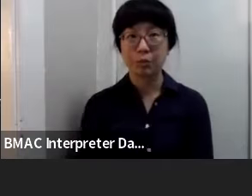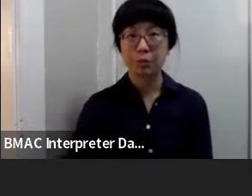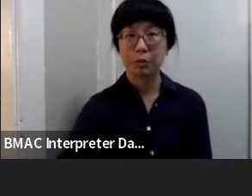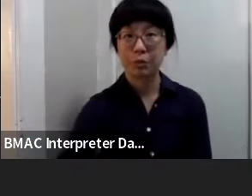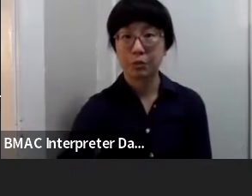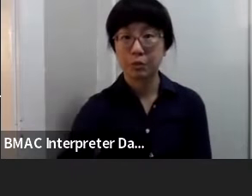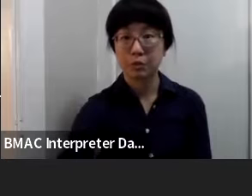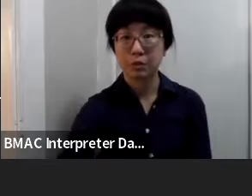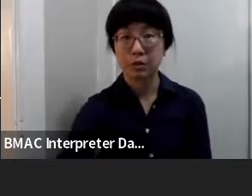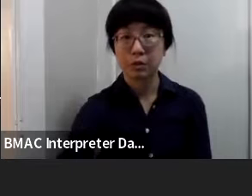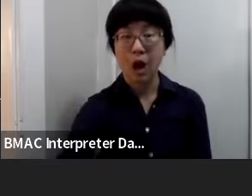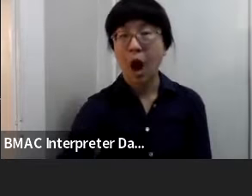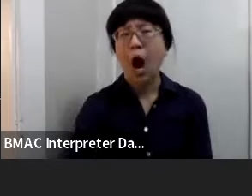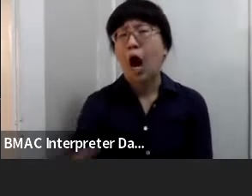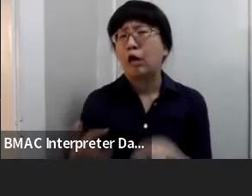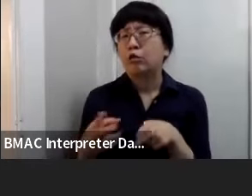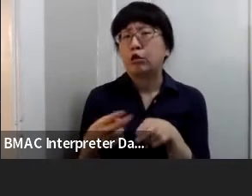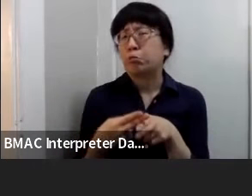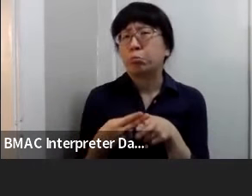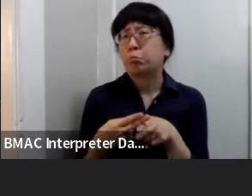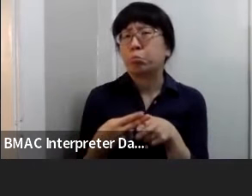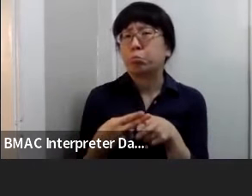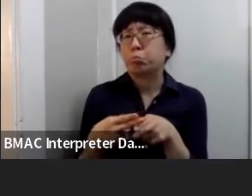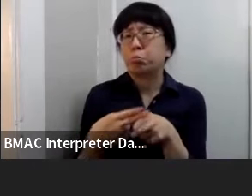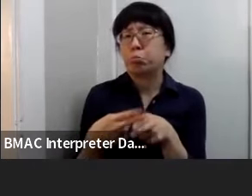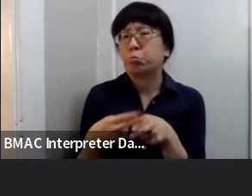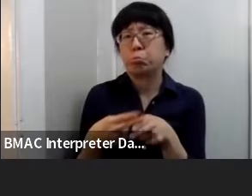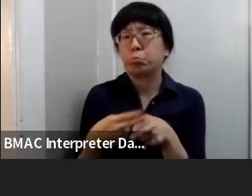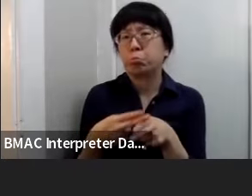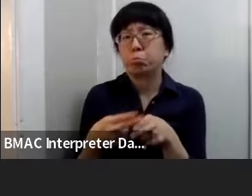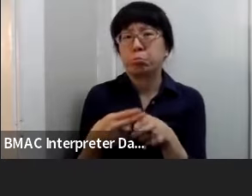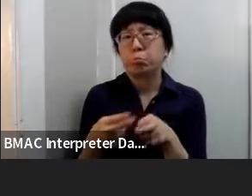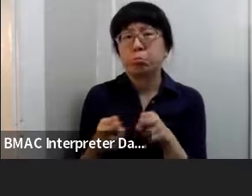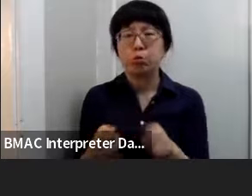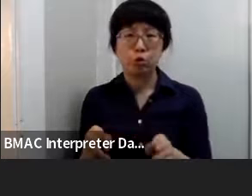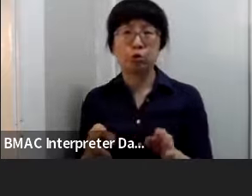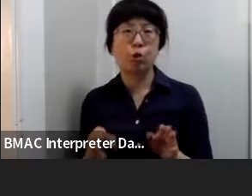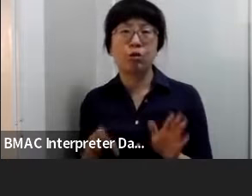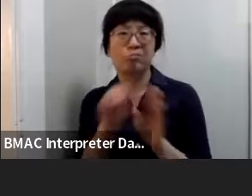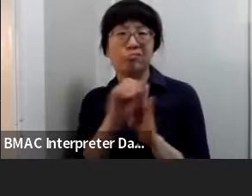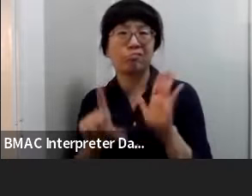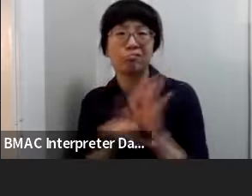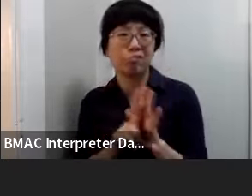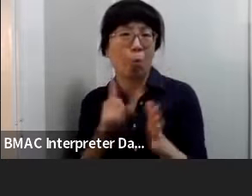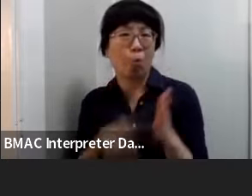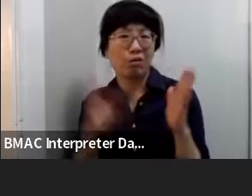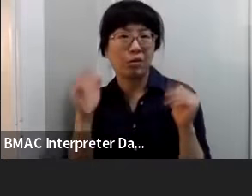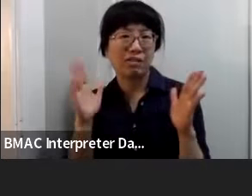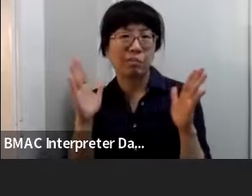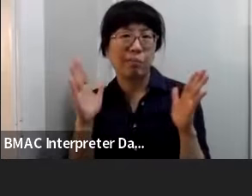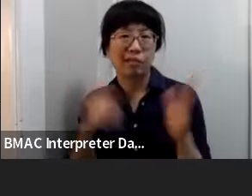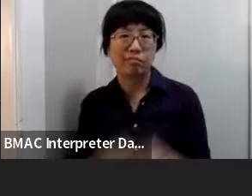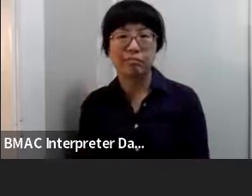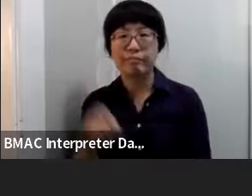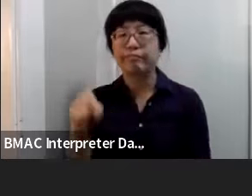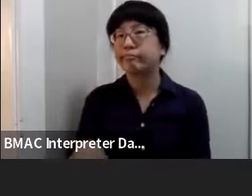So just to give you a brief overview of what to expect in the next 20 minutes or so, I'm going to get things started by just giving an overview of what the